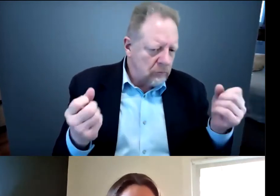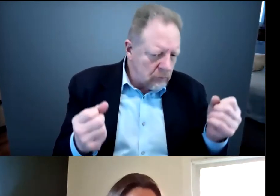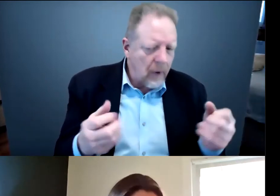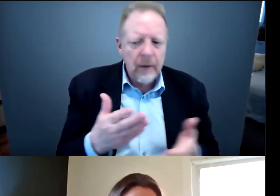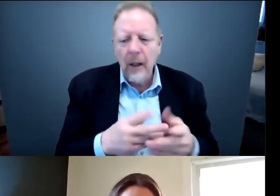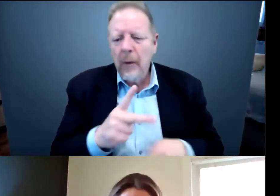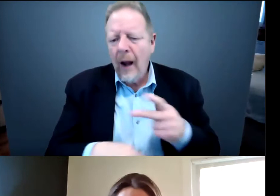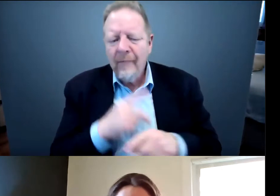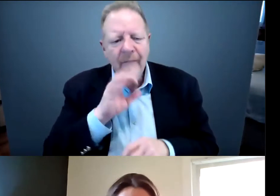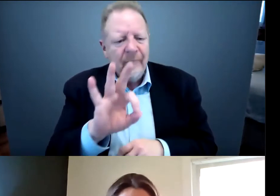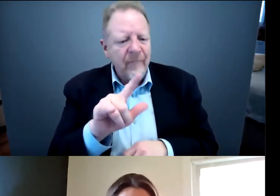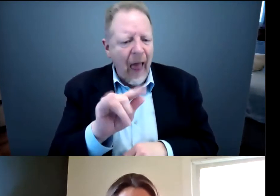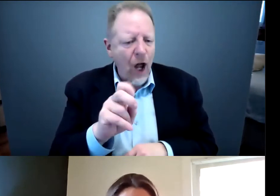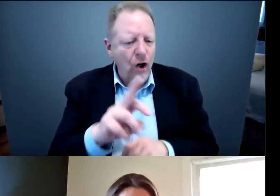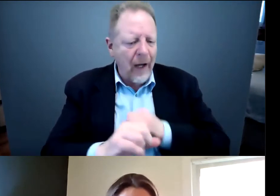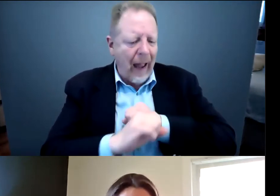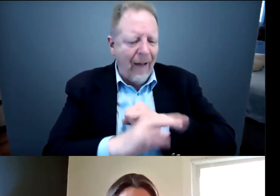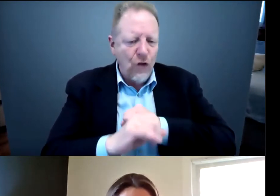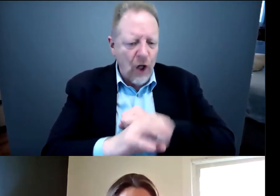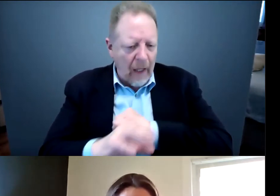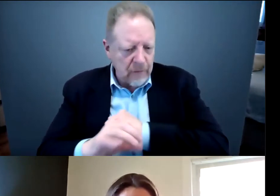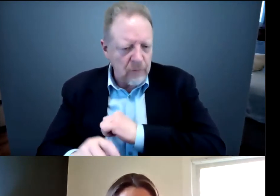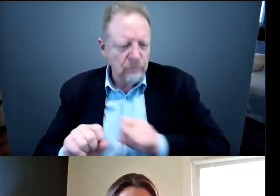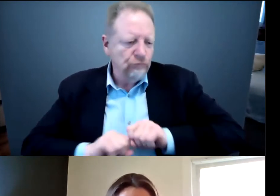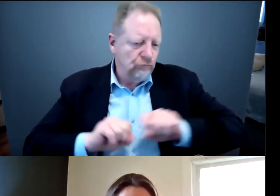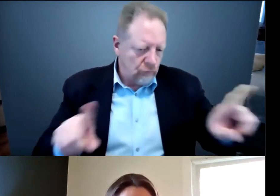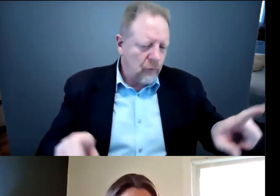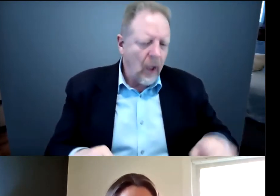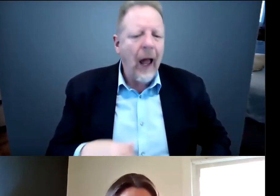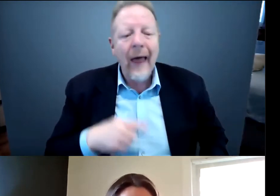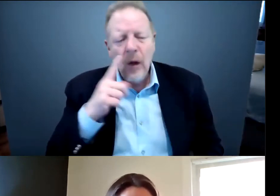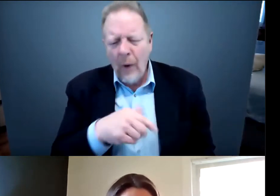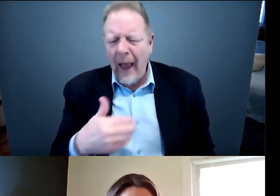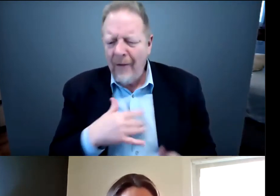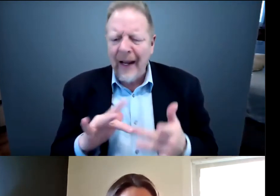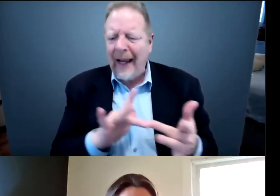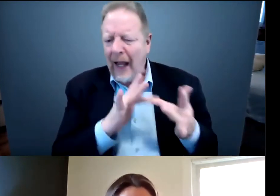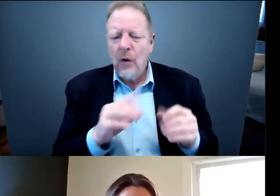a flyer that we can advertise out. And I think we have connections into the